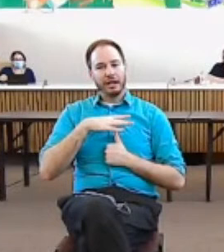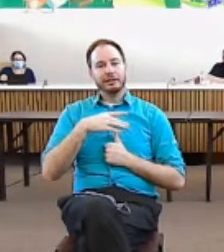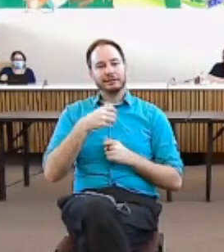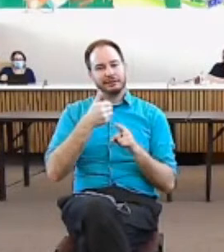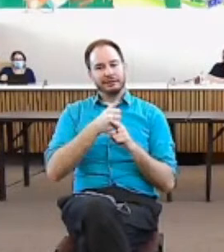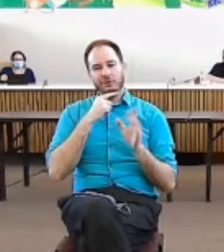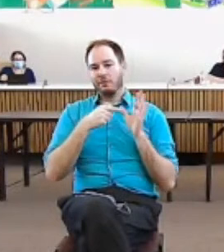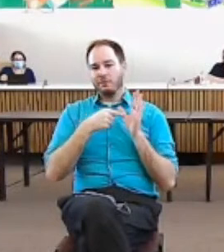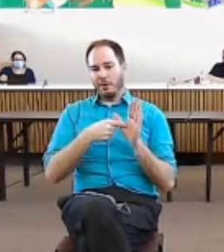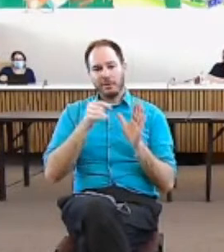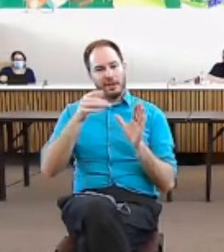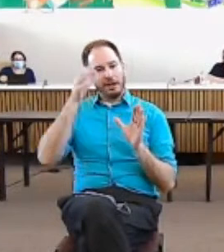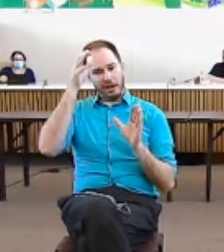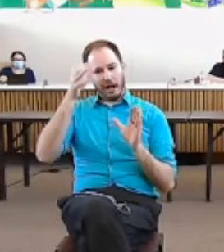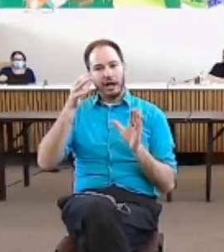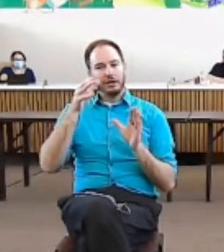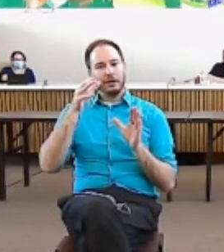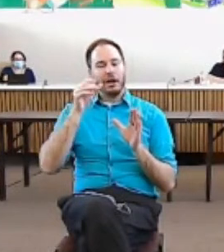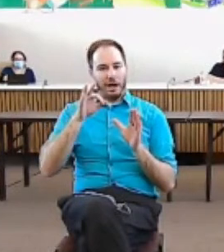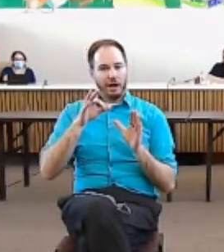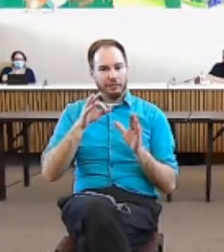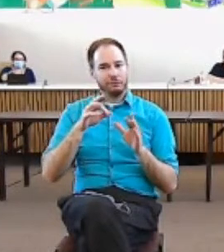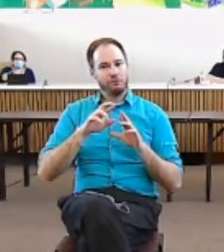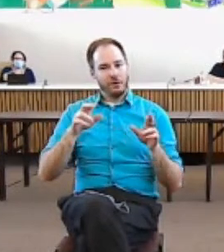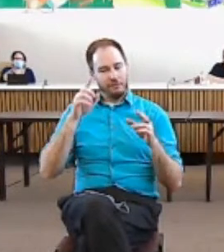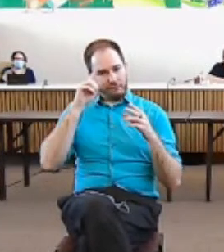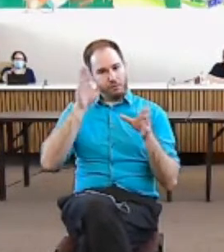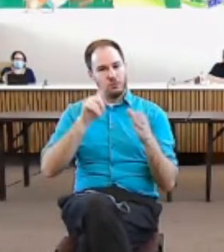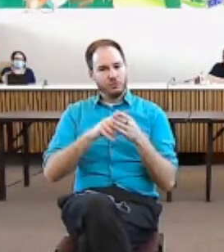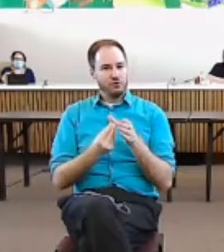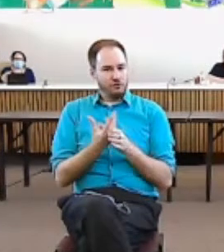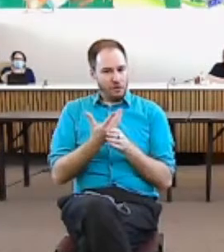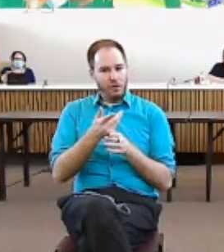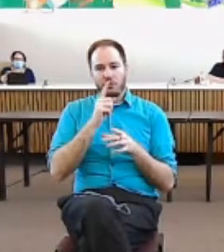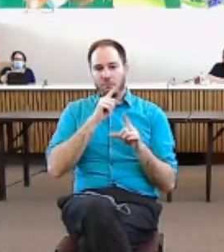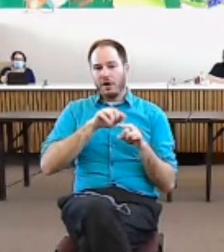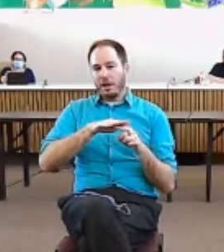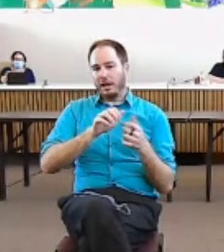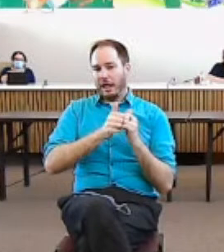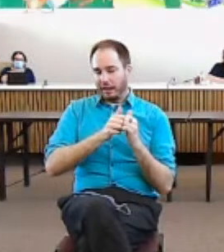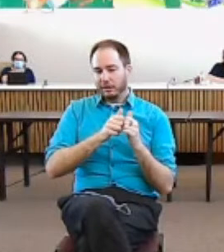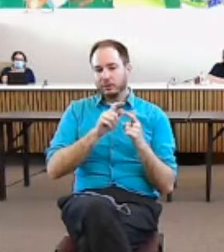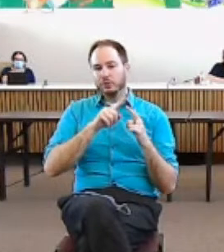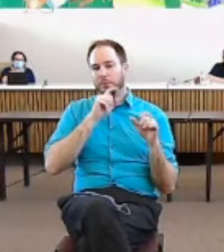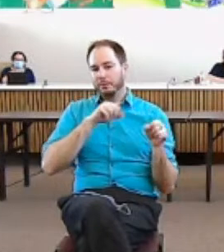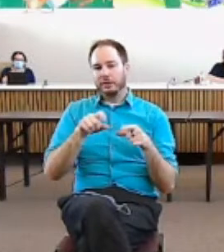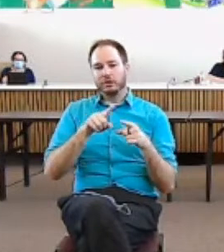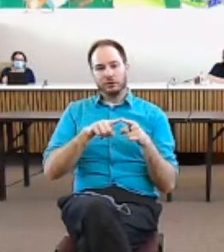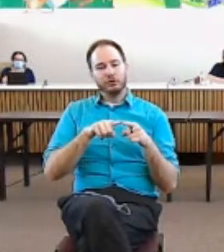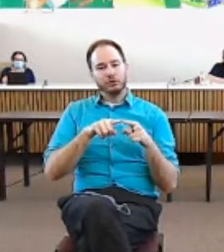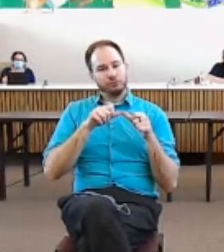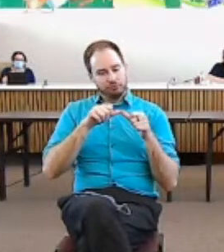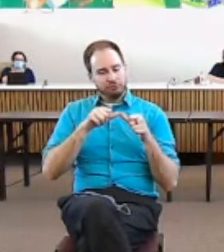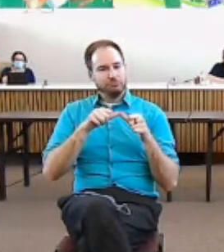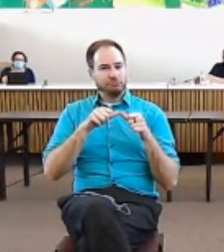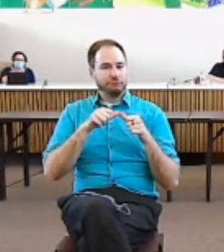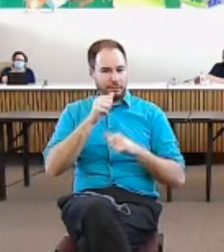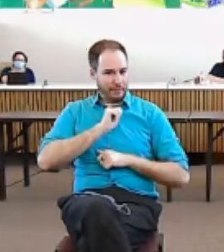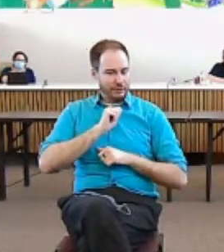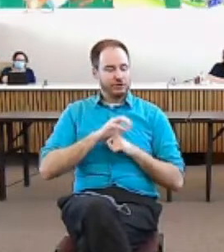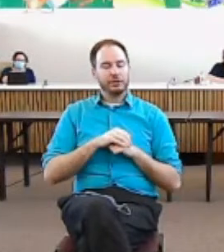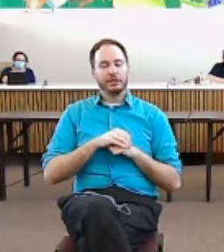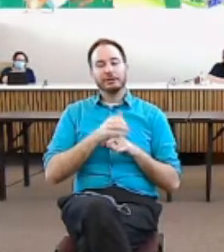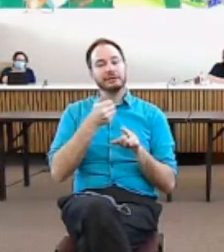personifies the concept of being open to growth. He's relied on his athleticism to learn, dedication, and perseverance. He